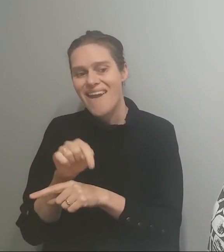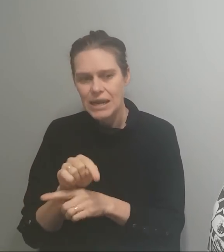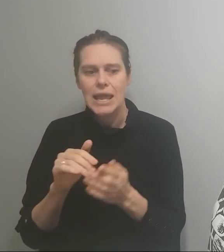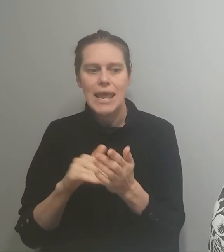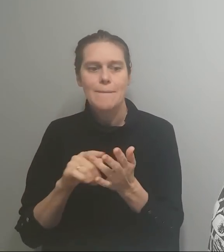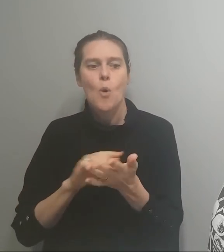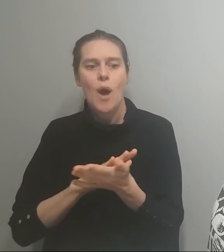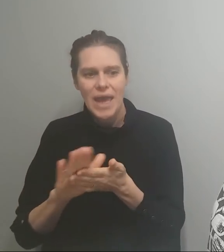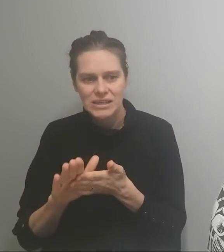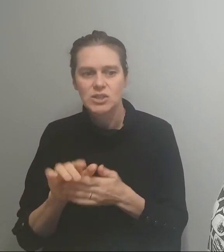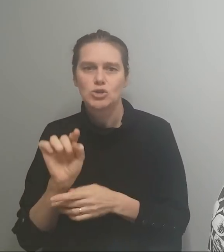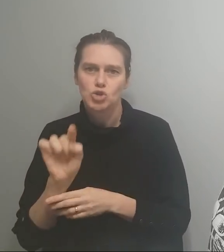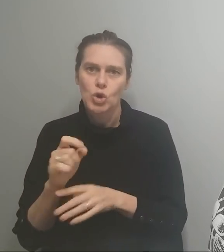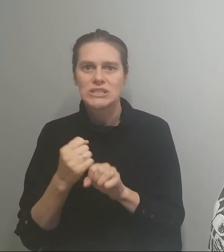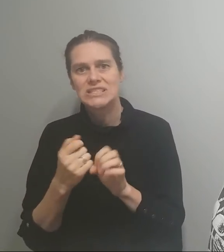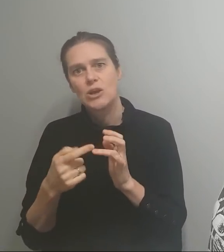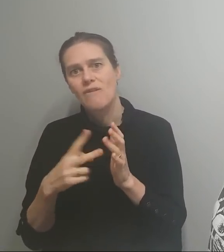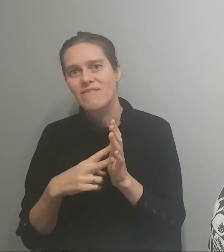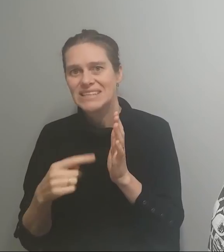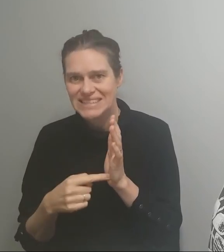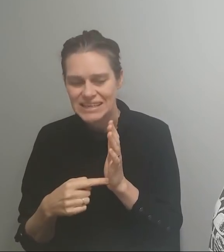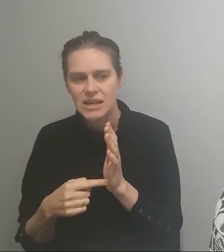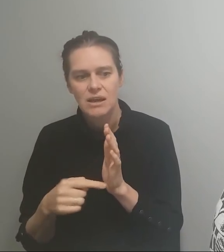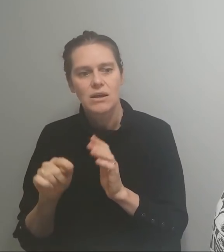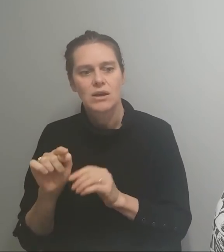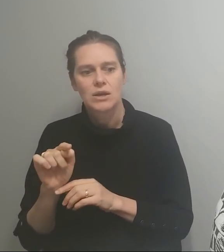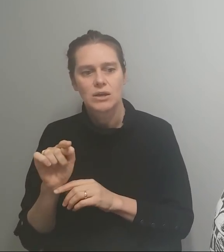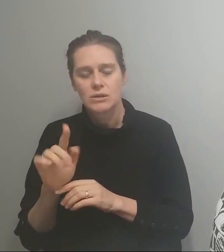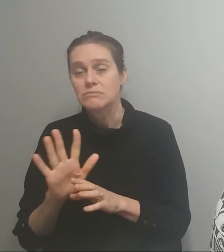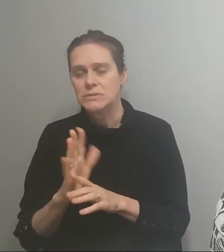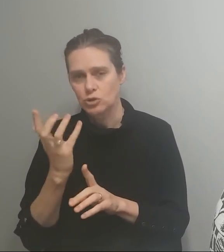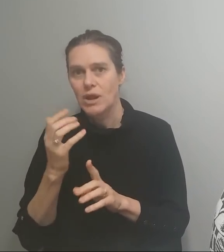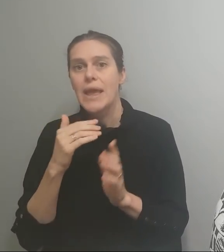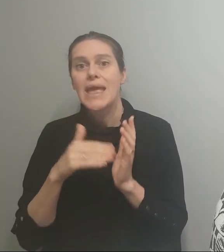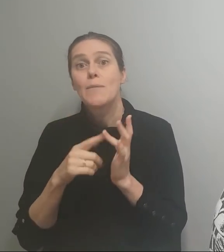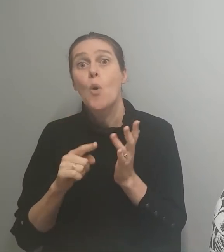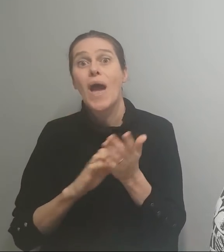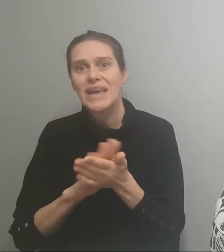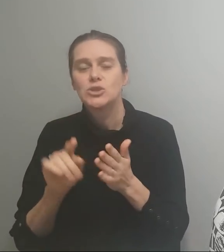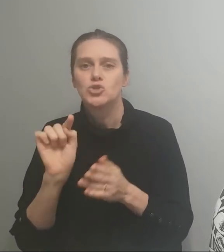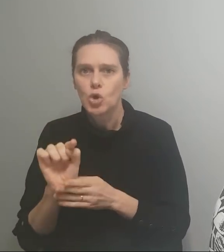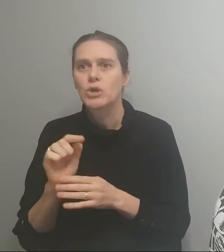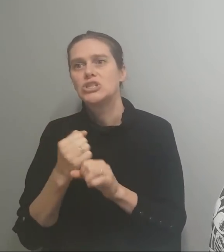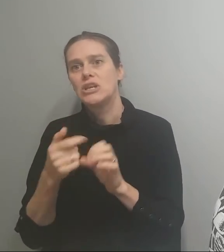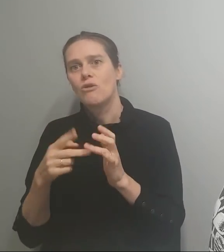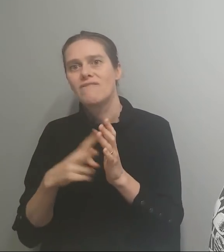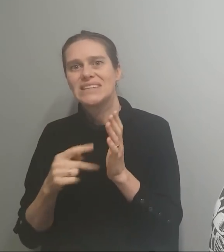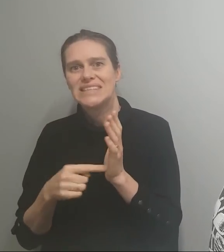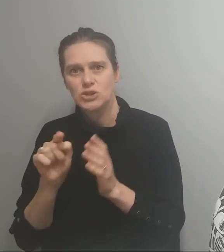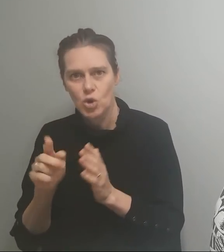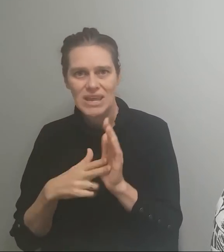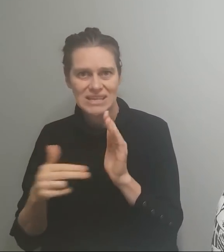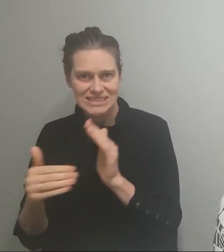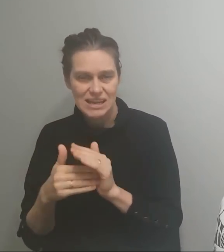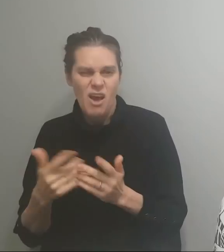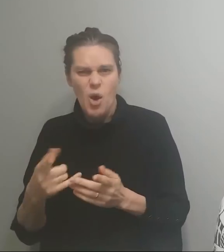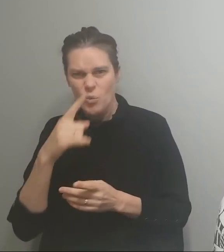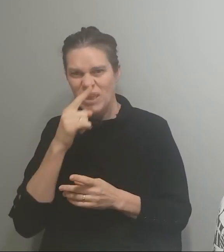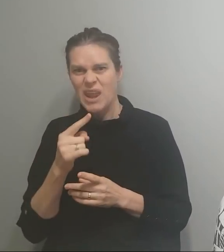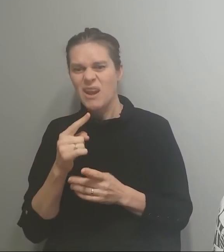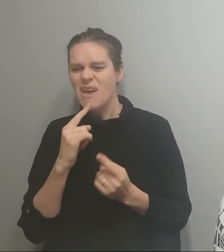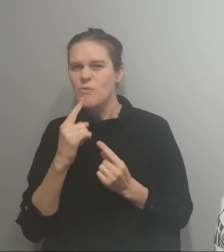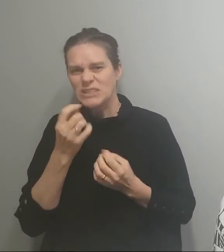stfeedback@moh.govt.nz and we can connect you into the virtual testing group on funding allocation. Or if that Lumio